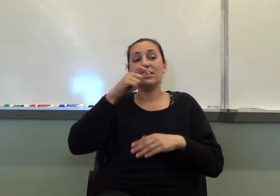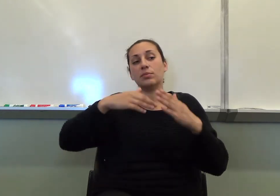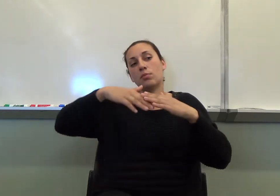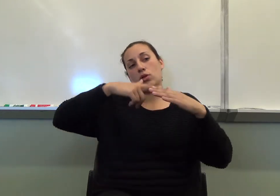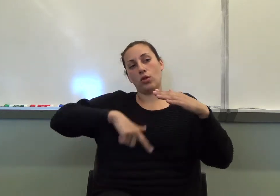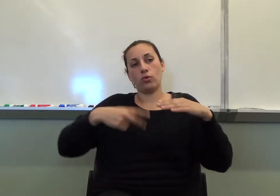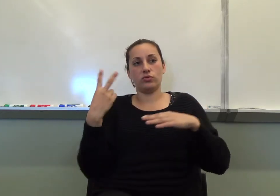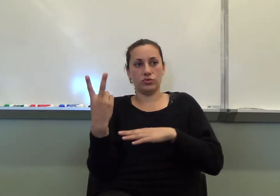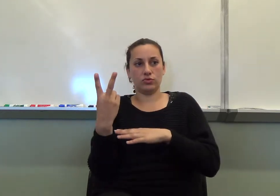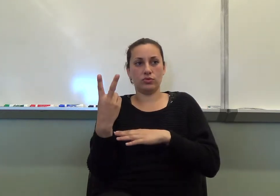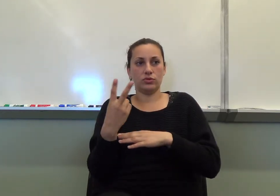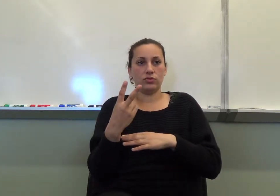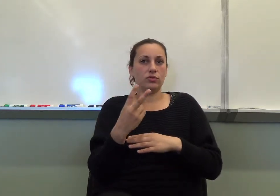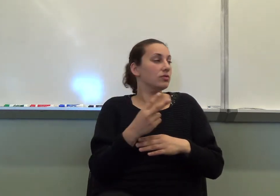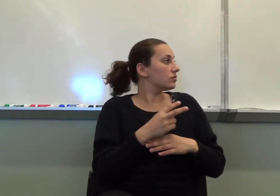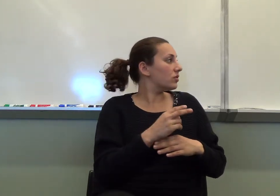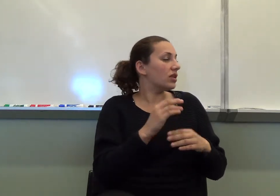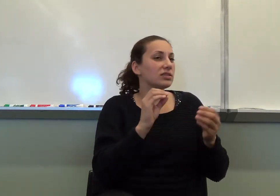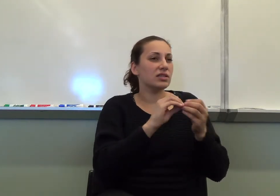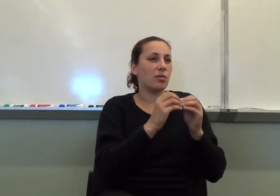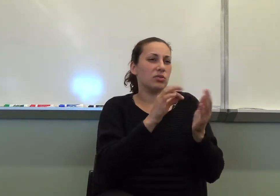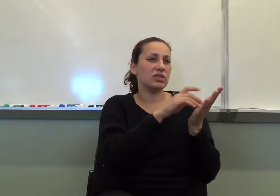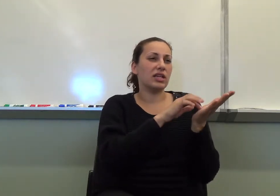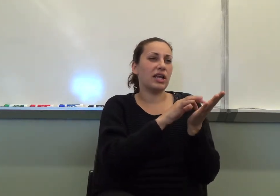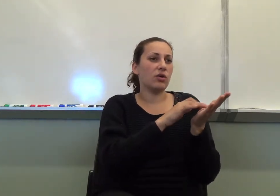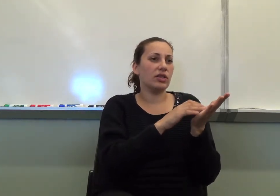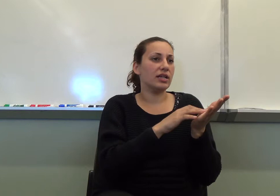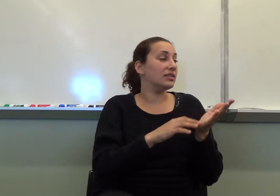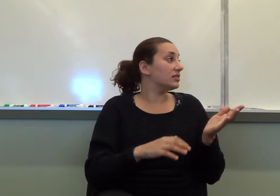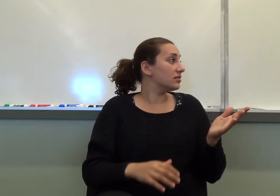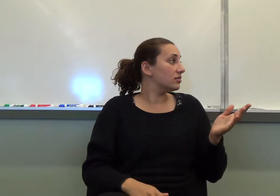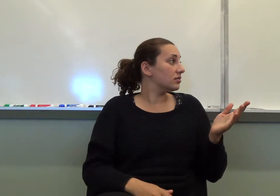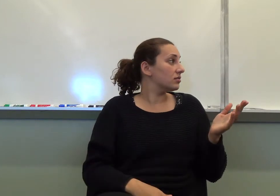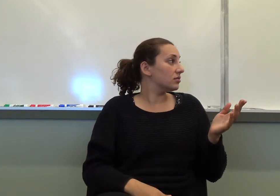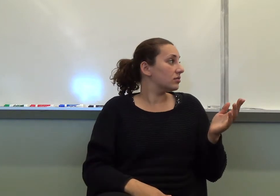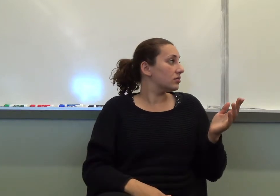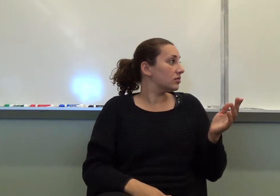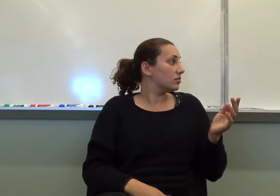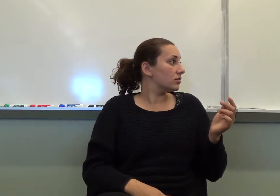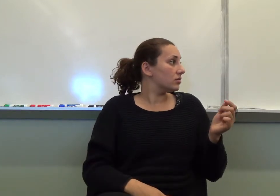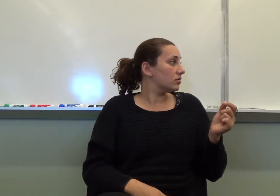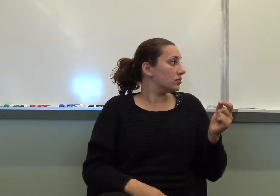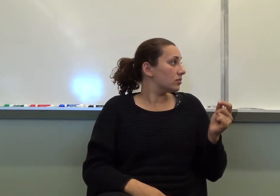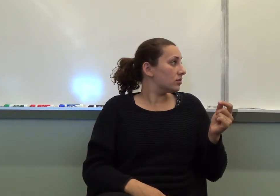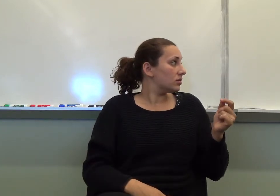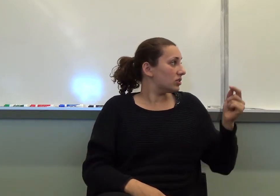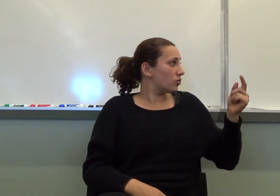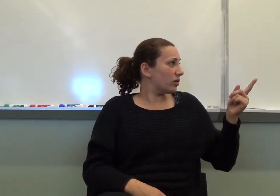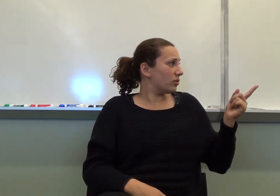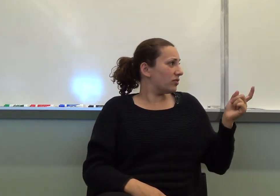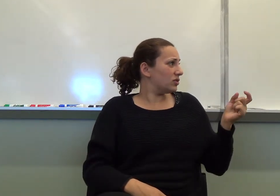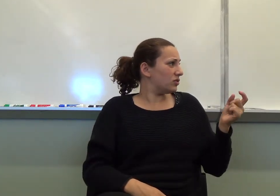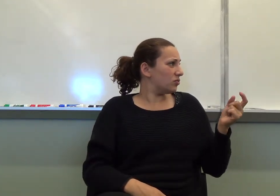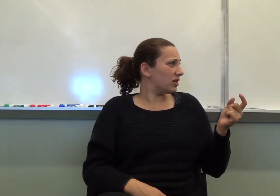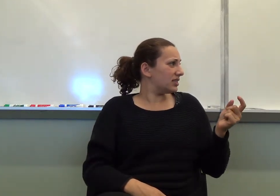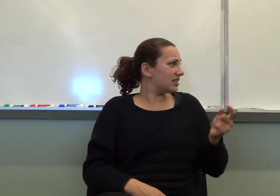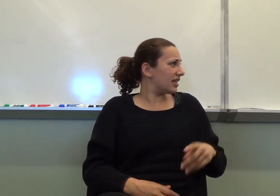2. And that's the one, he said, well, I've made one of the greatest discoveries in mathematics, and I can't tell anyone. The square root of 2, what is that